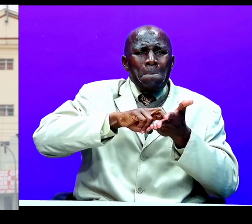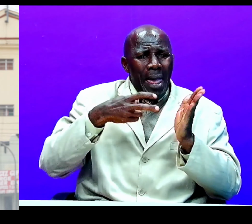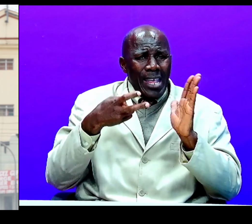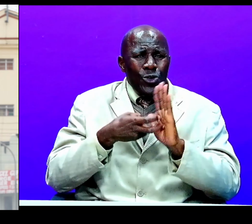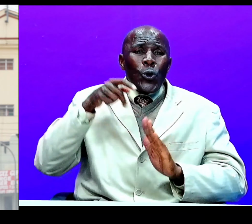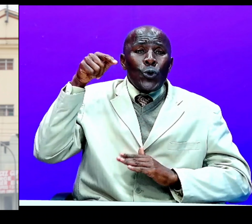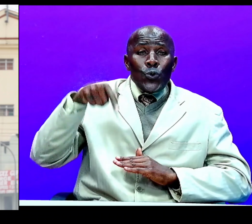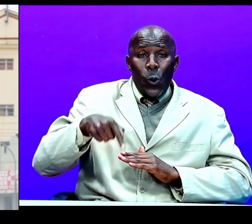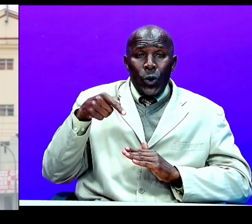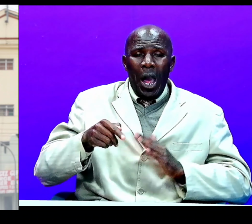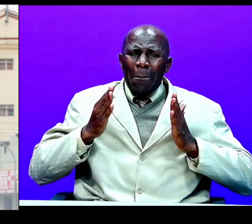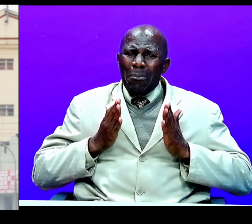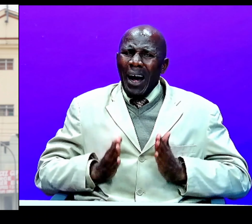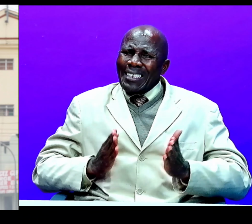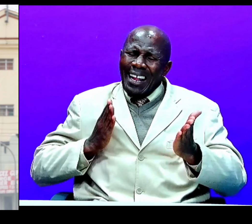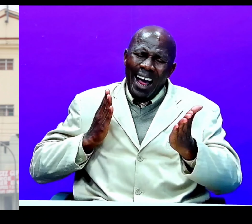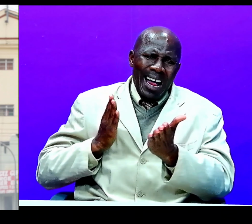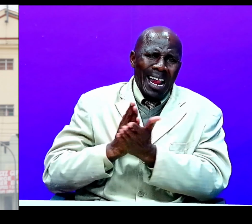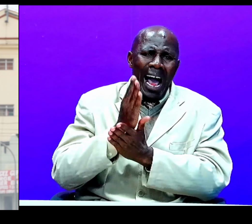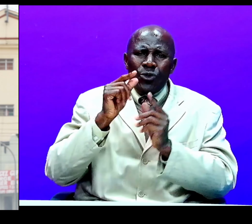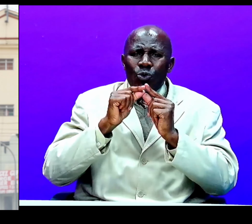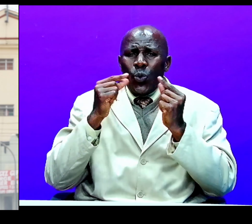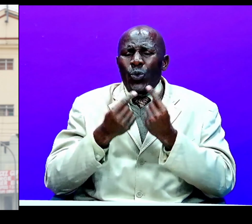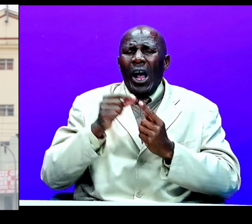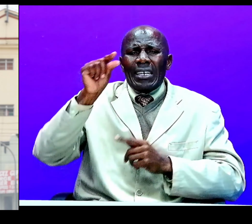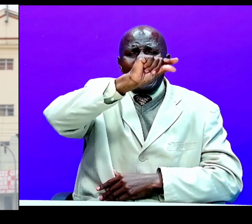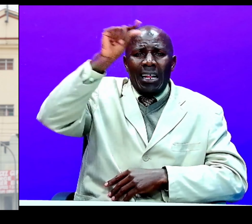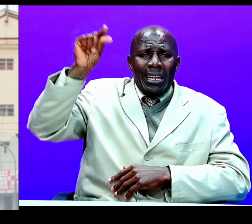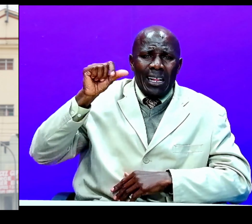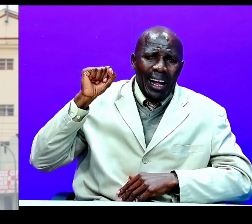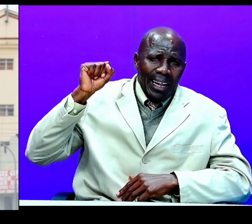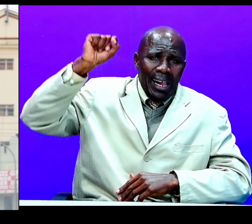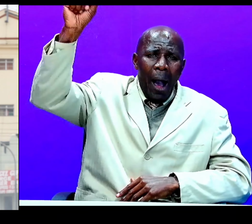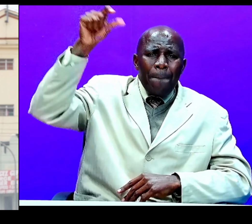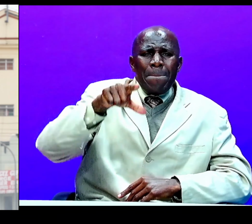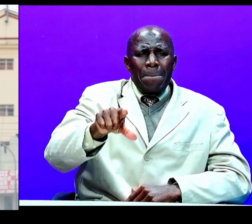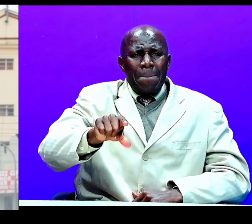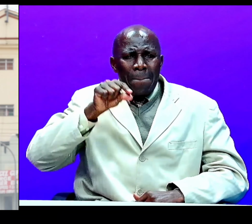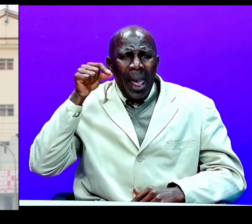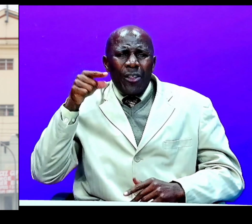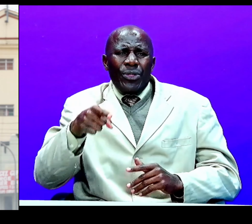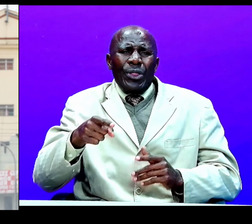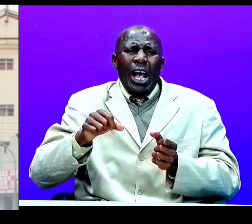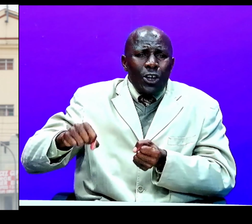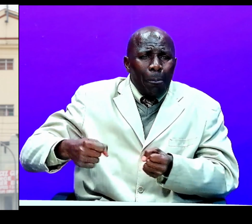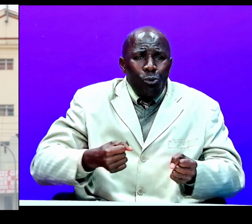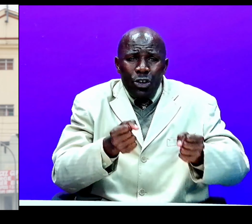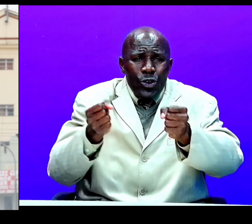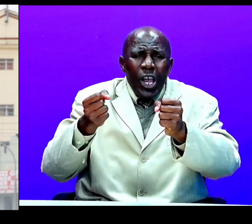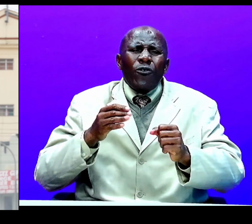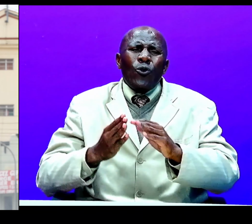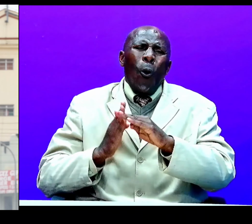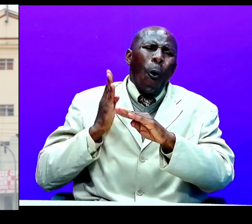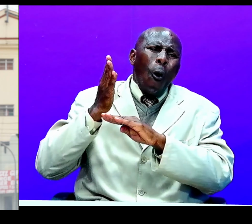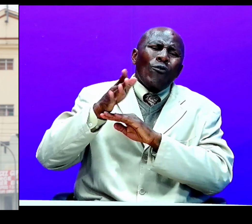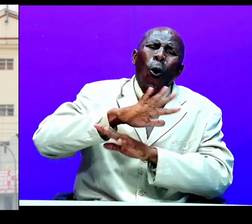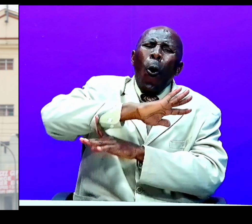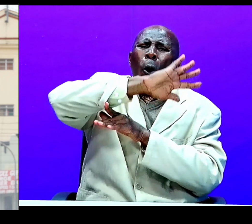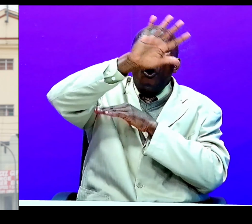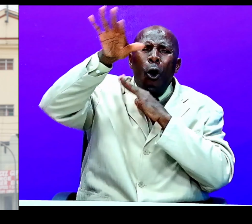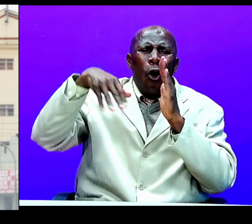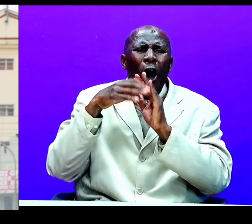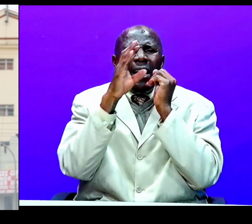demanding good governance, respect for democracy, and an